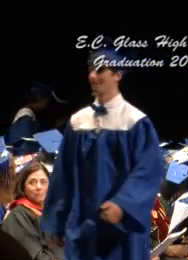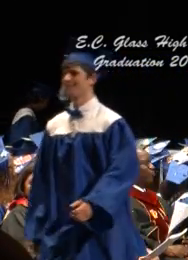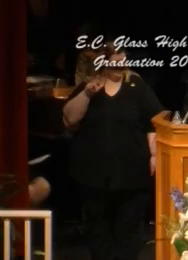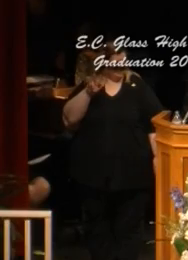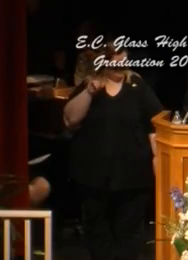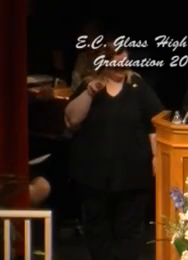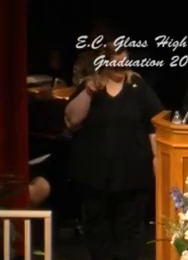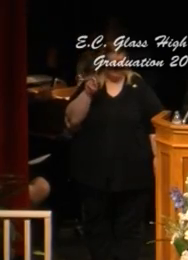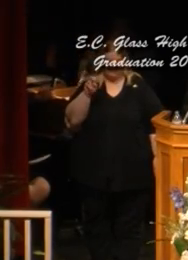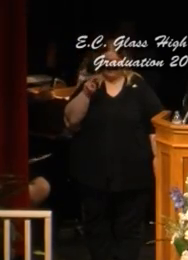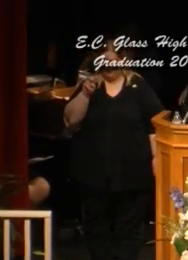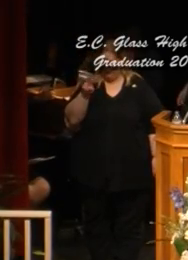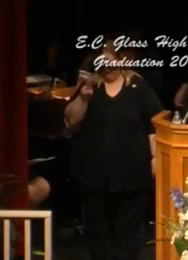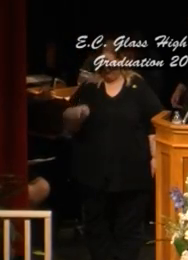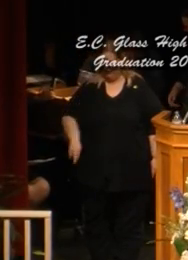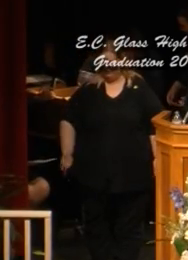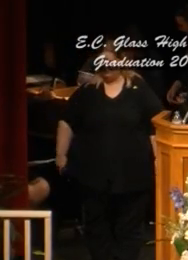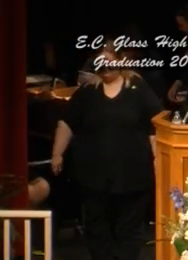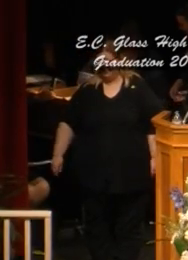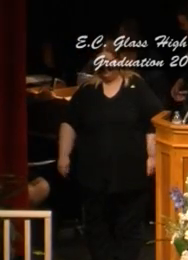Calvin Marcus Keener.